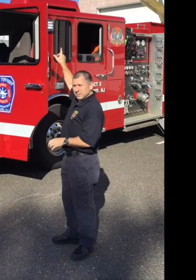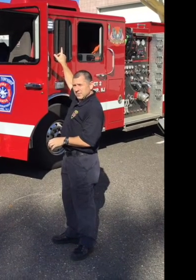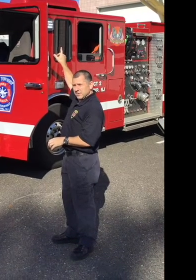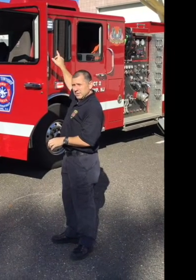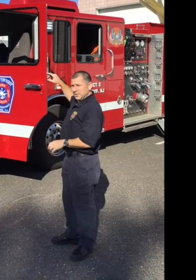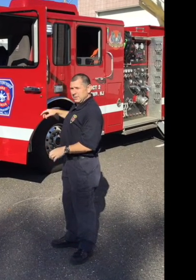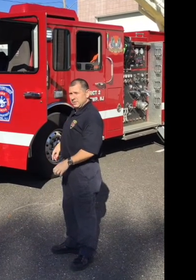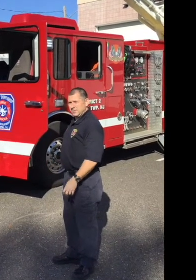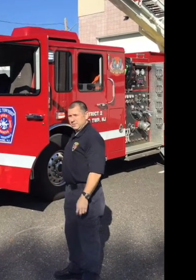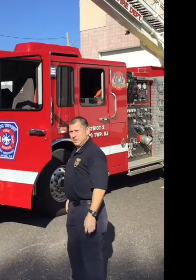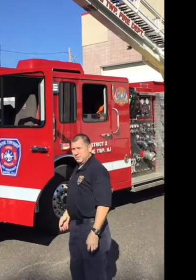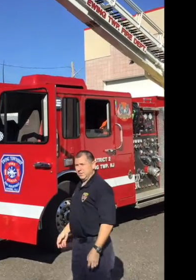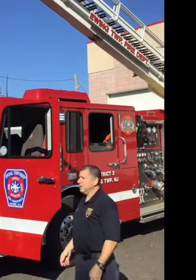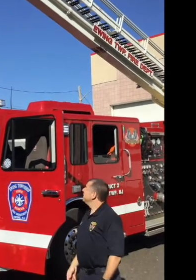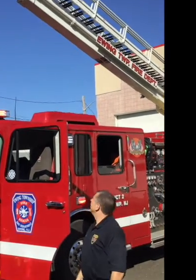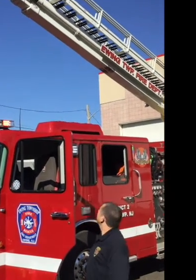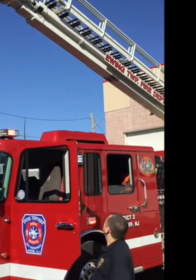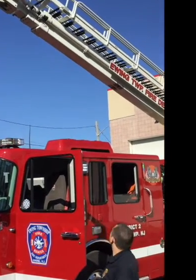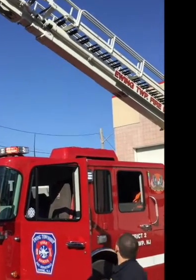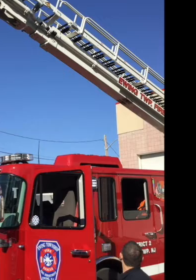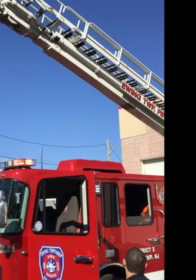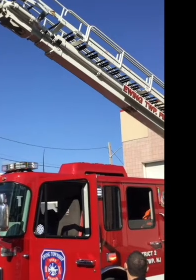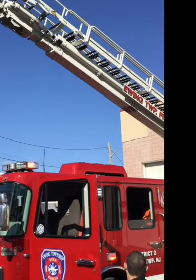So you see the ladder is attached to the truck.